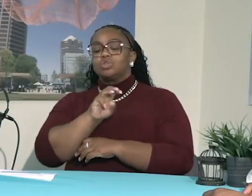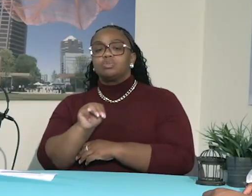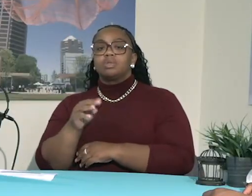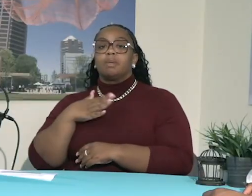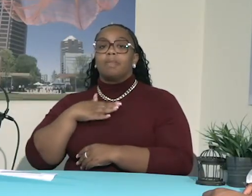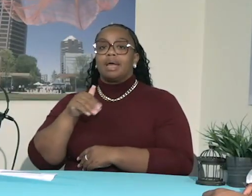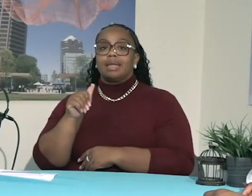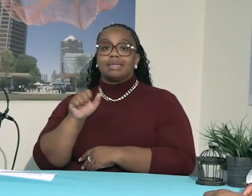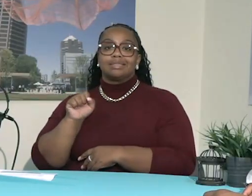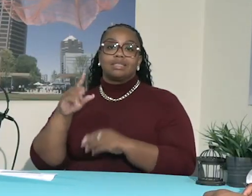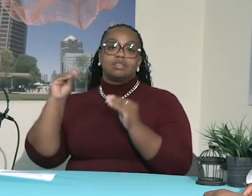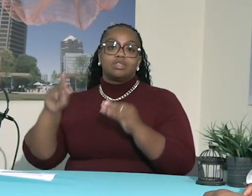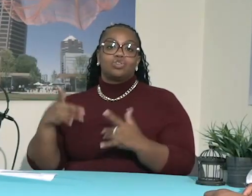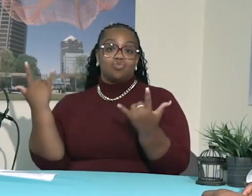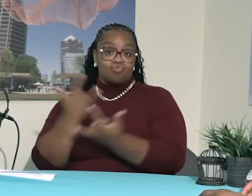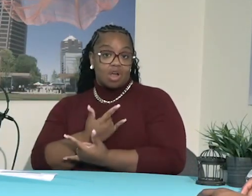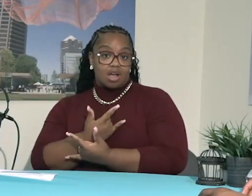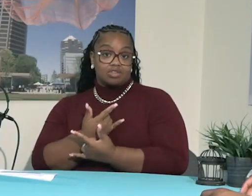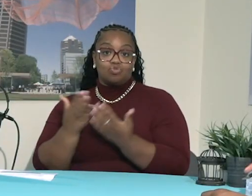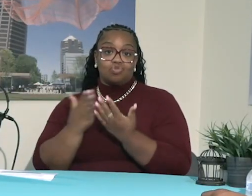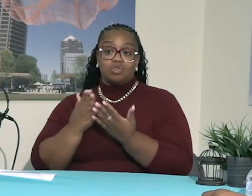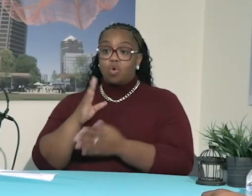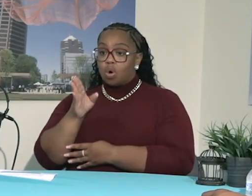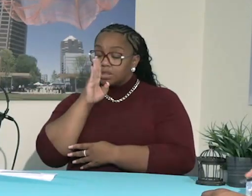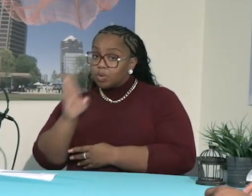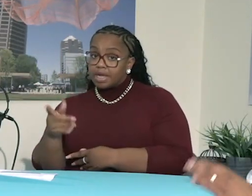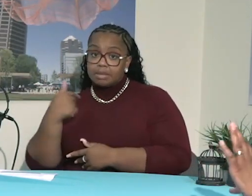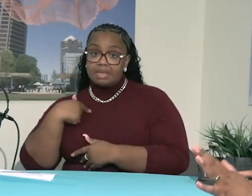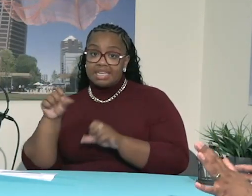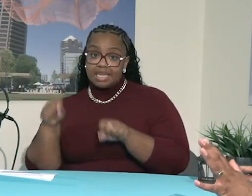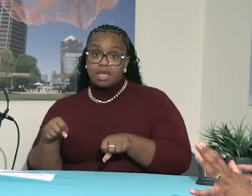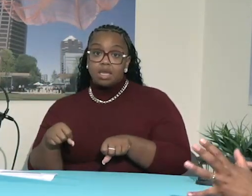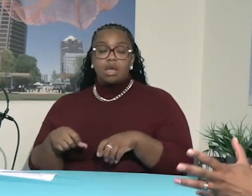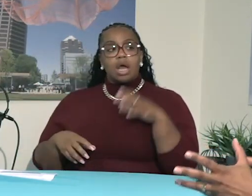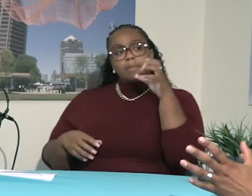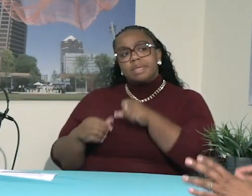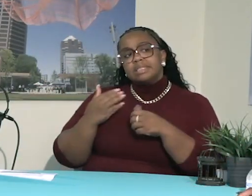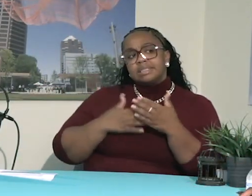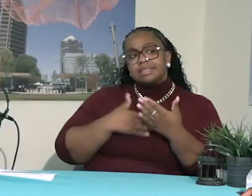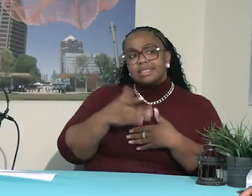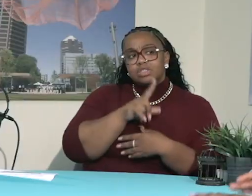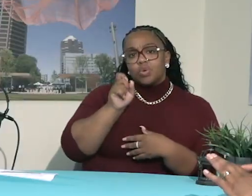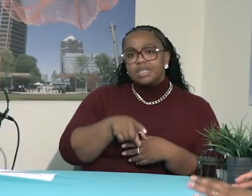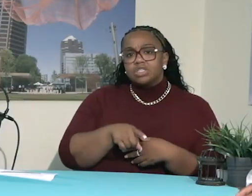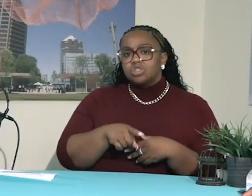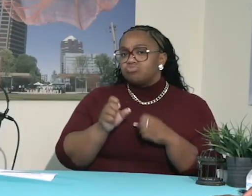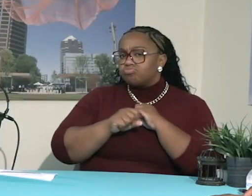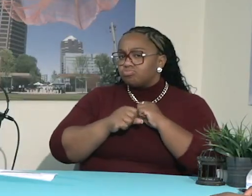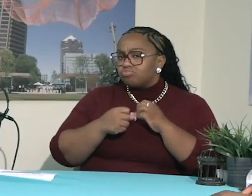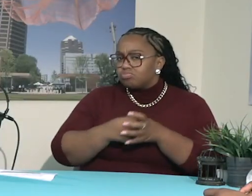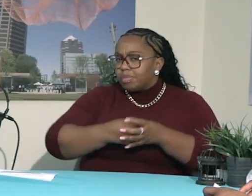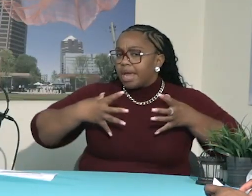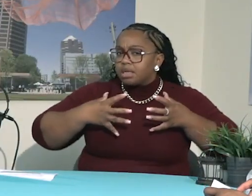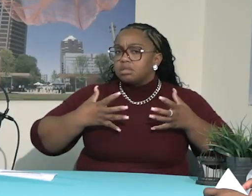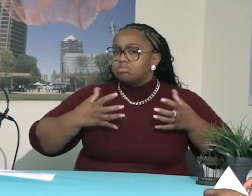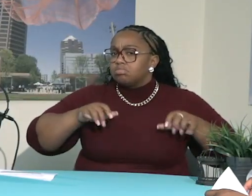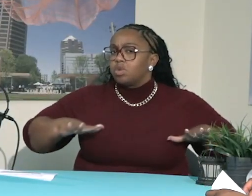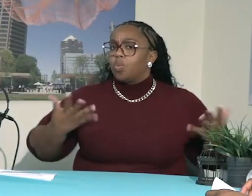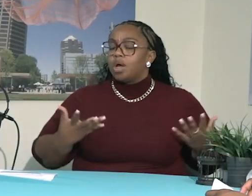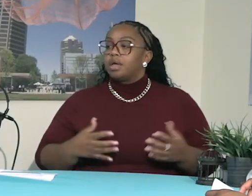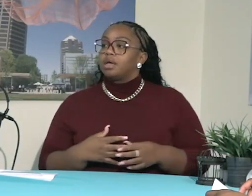And they can always reach out directly to me. All right, thank you for that. And I missed out on one question. What's next? What you expanding? What's going on?